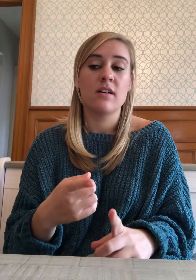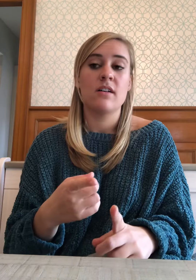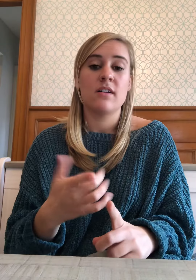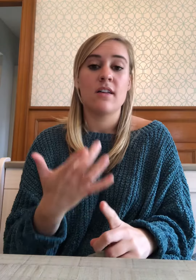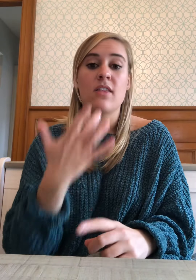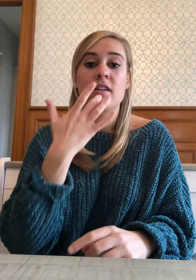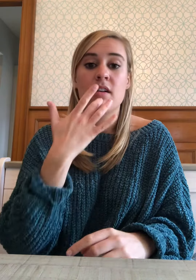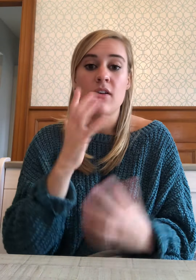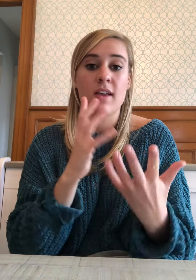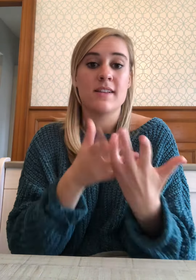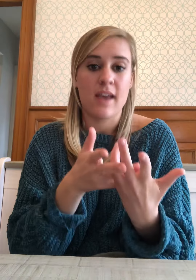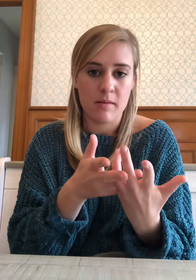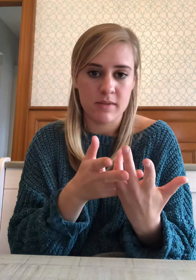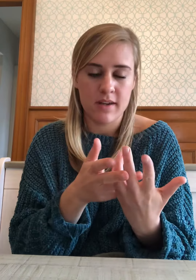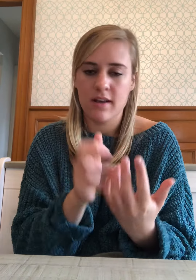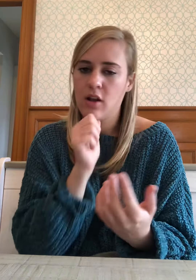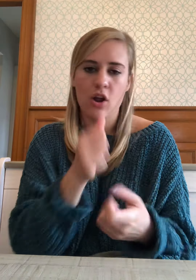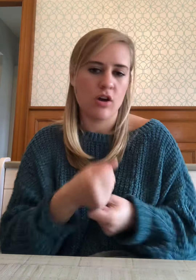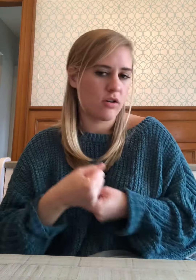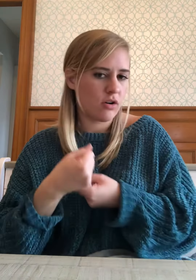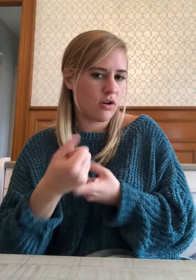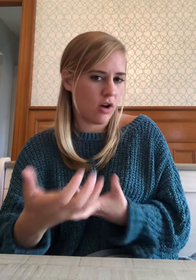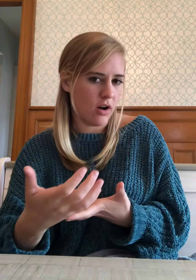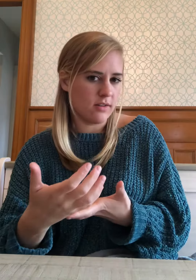bite, not causing the open bite.